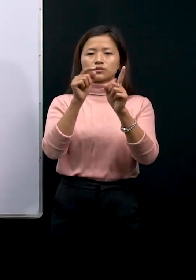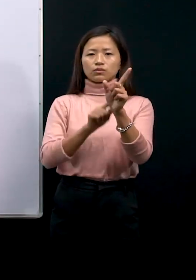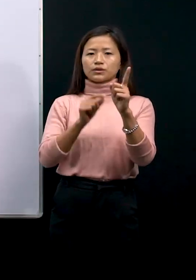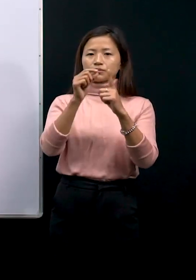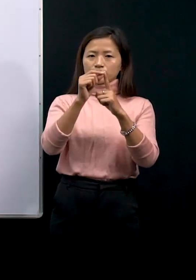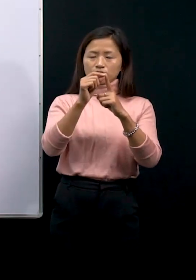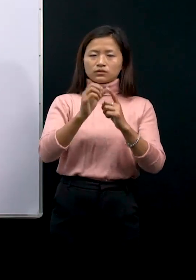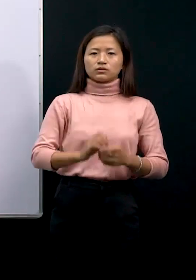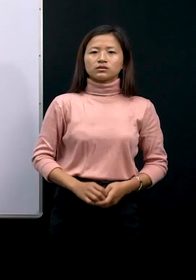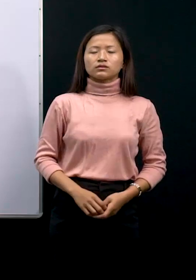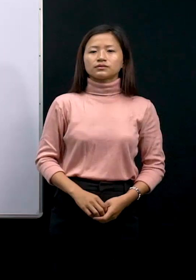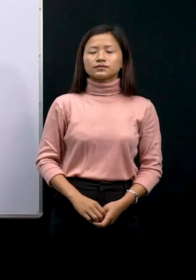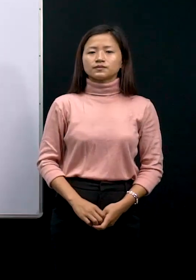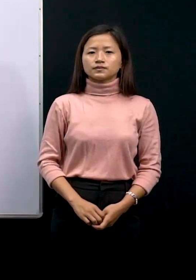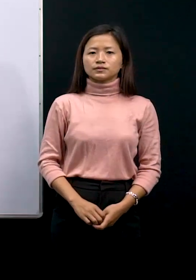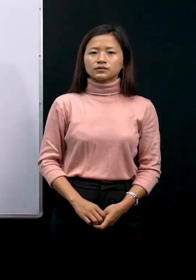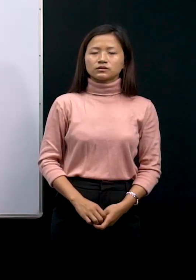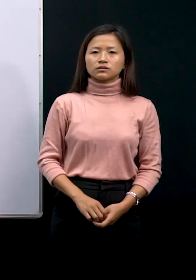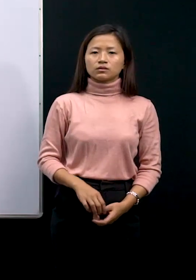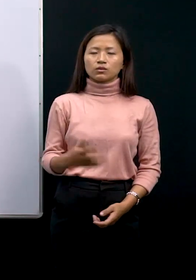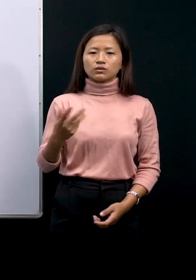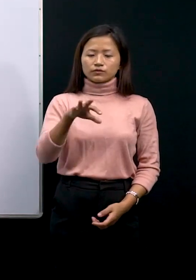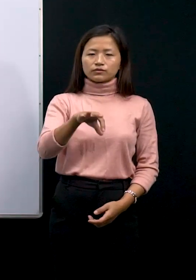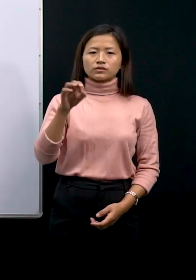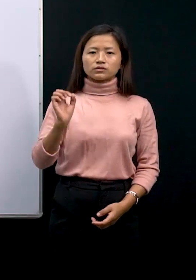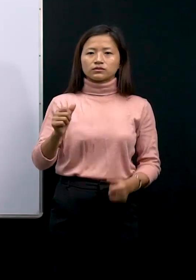OP radius is given. What do we have to find out? AB.